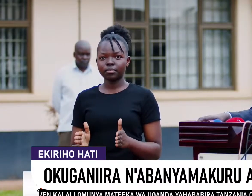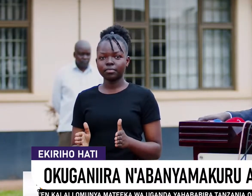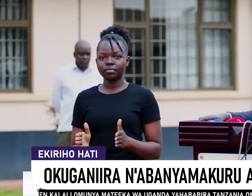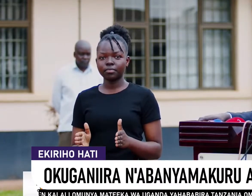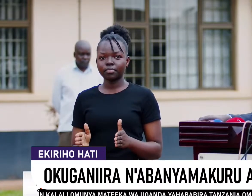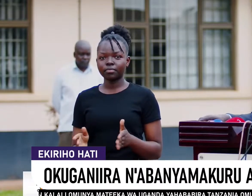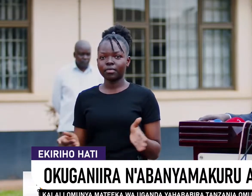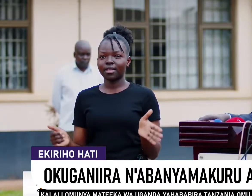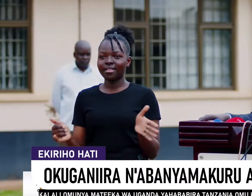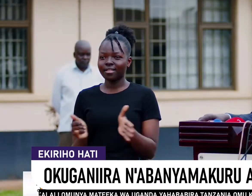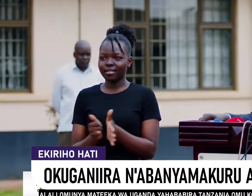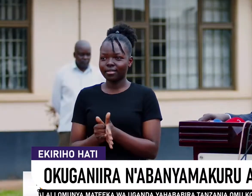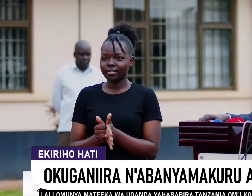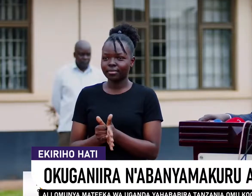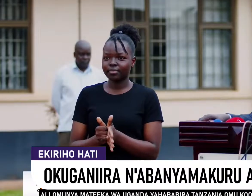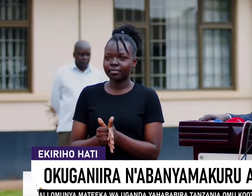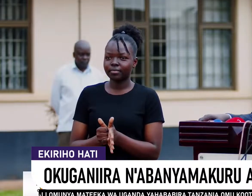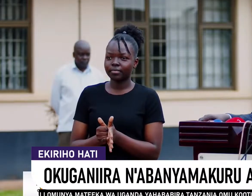that